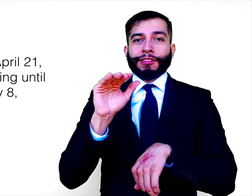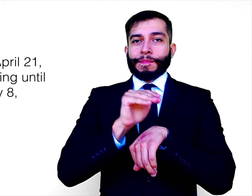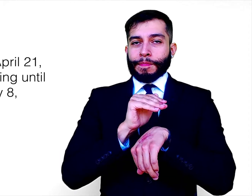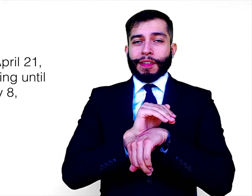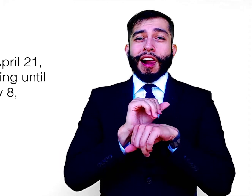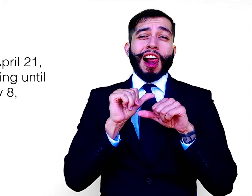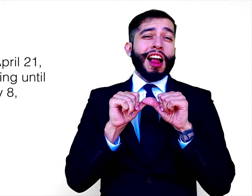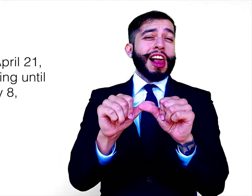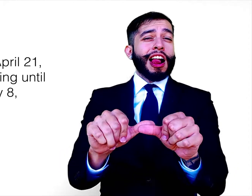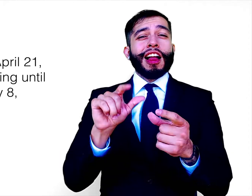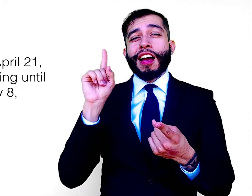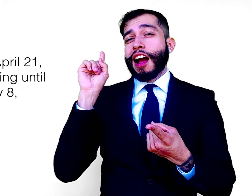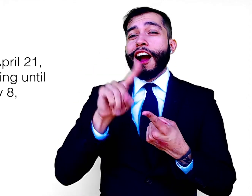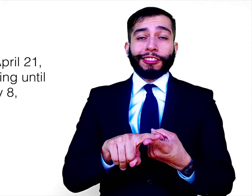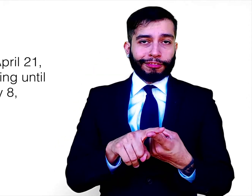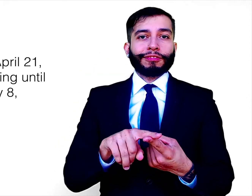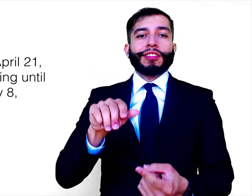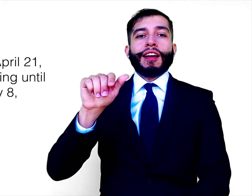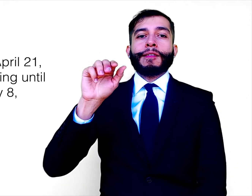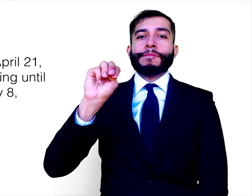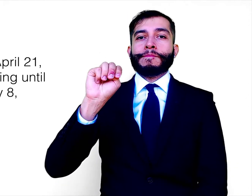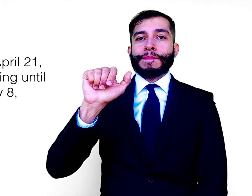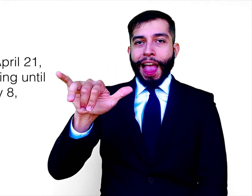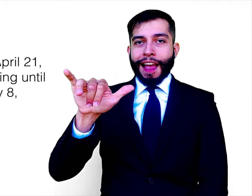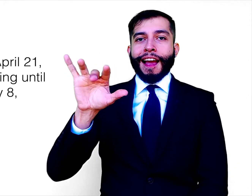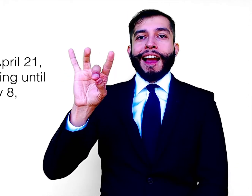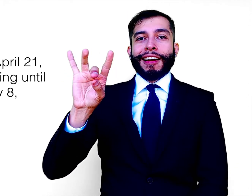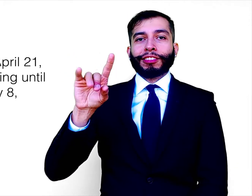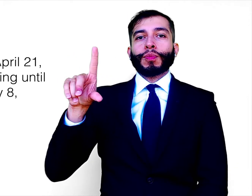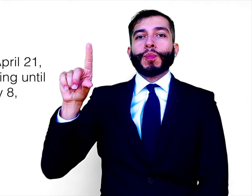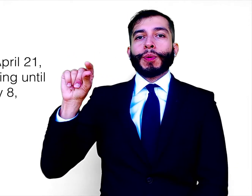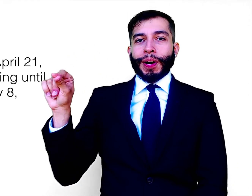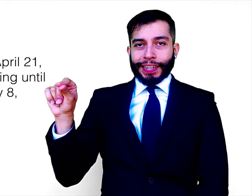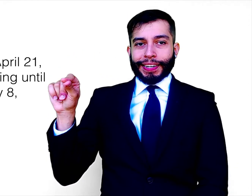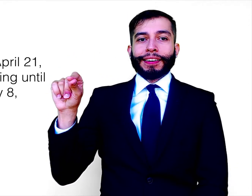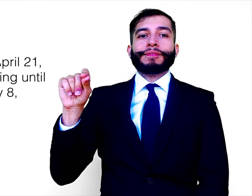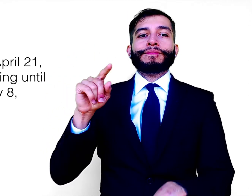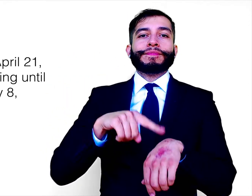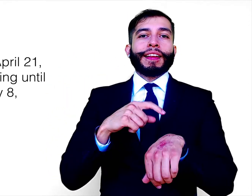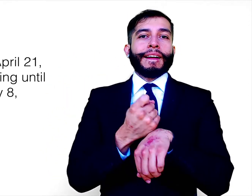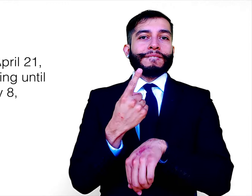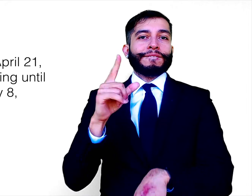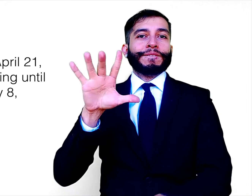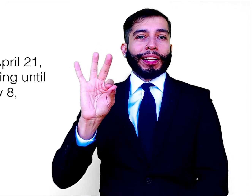on April 21, 2020, and continuing until 11:59 p.m. on May 8,